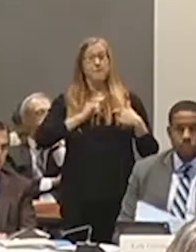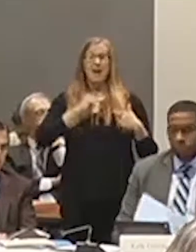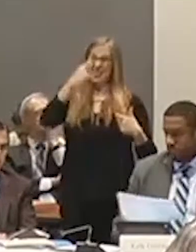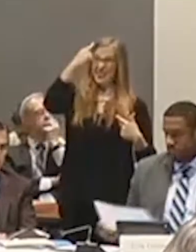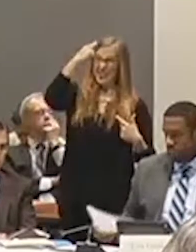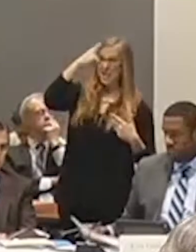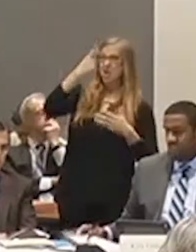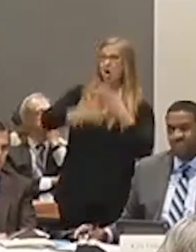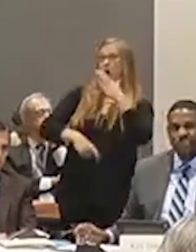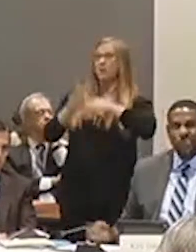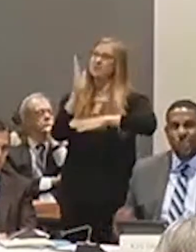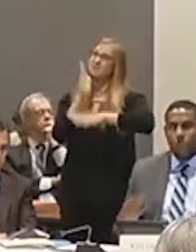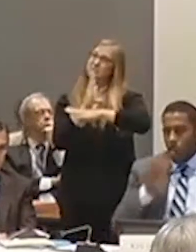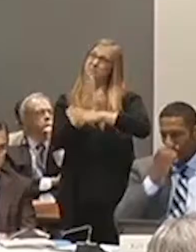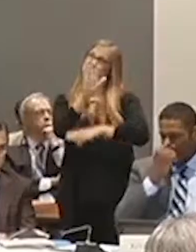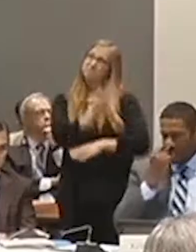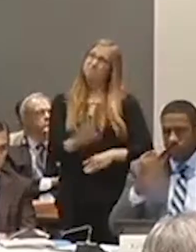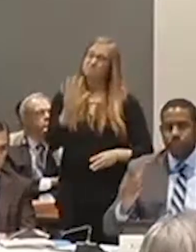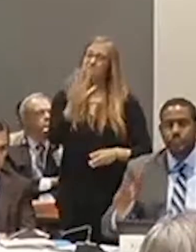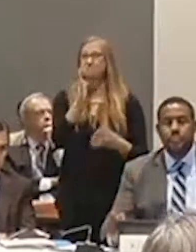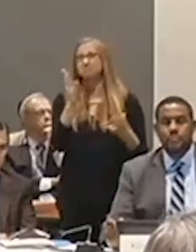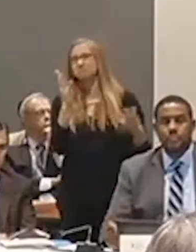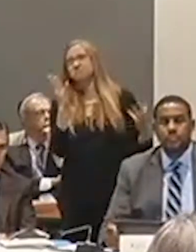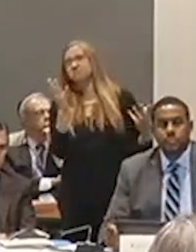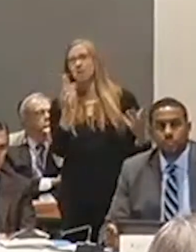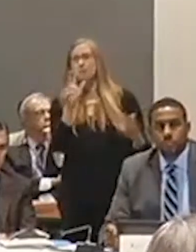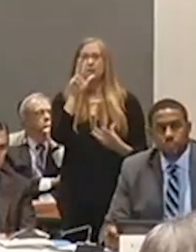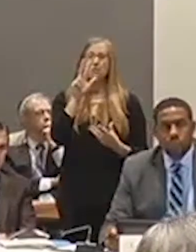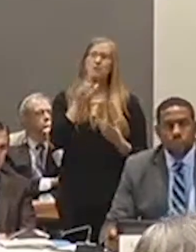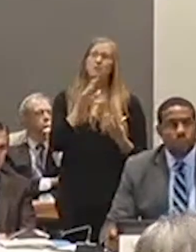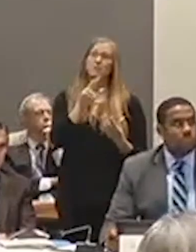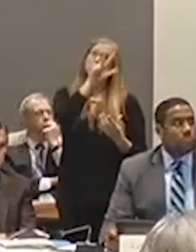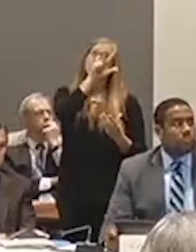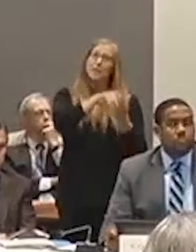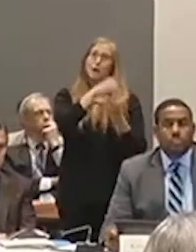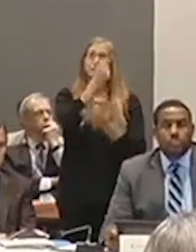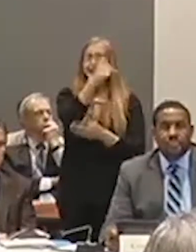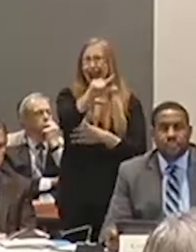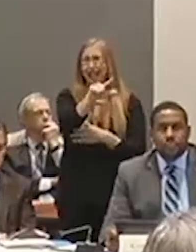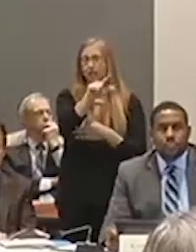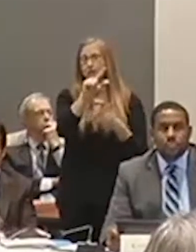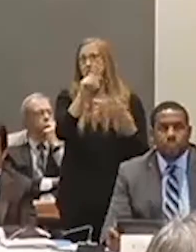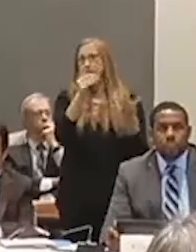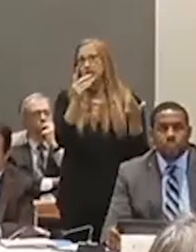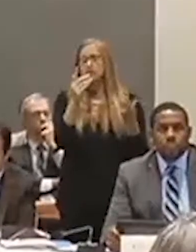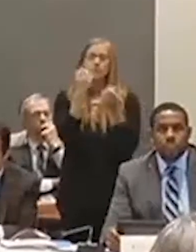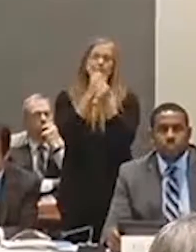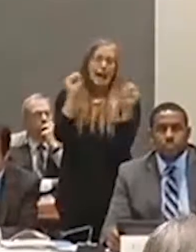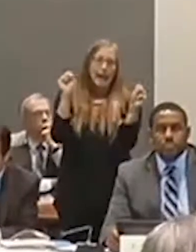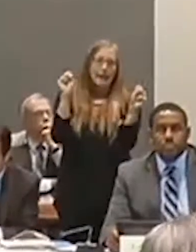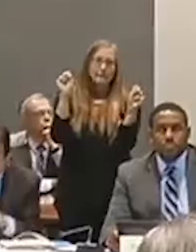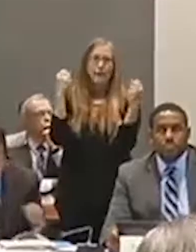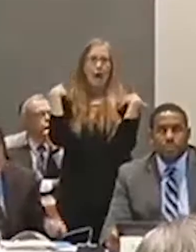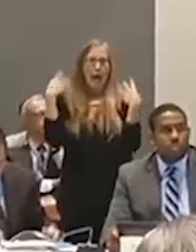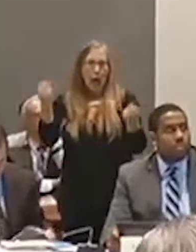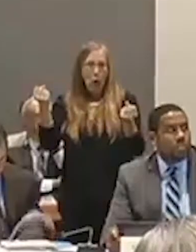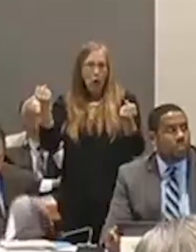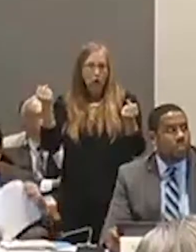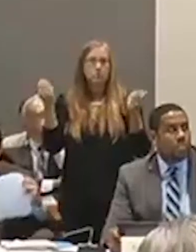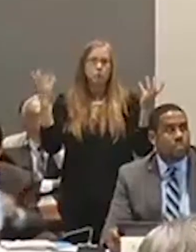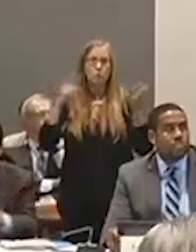rate, an affordable rate for about 3,000 gallons. Again, to ensure that there's safety and health in that